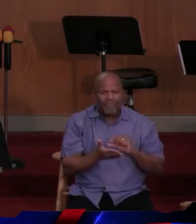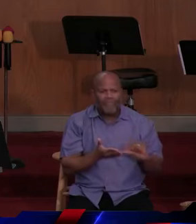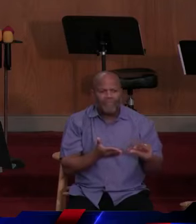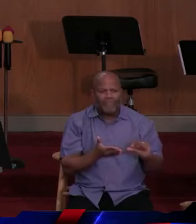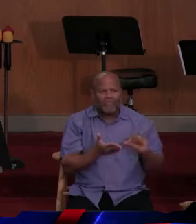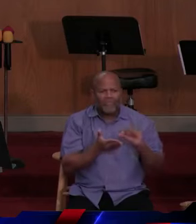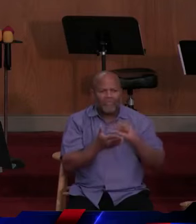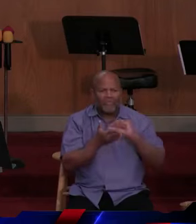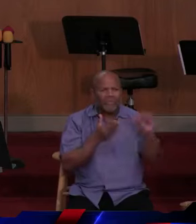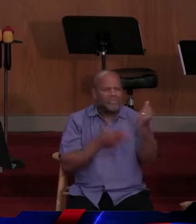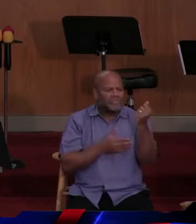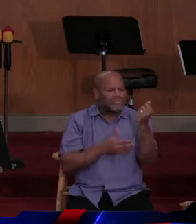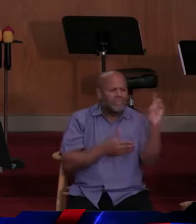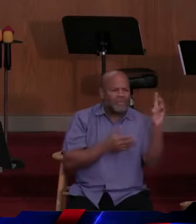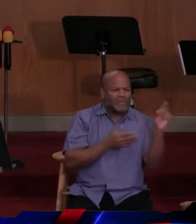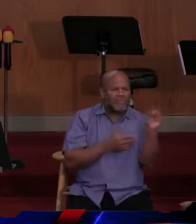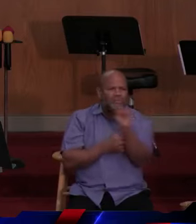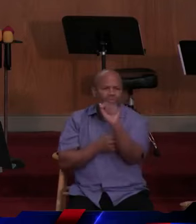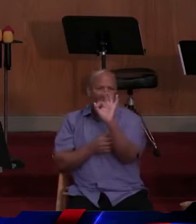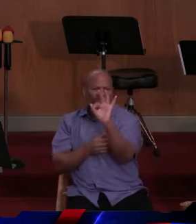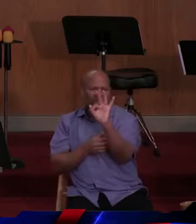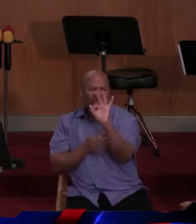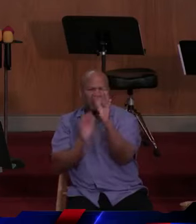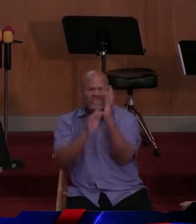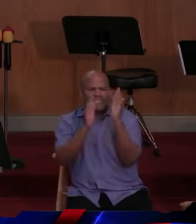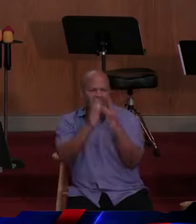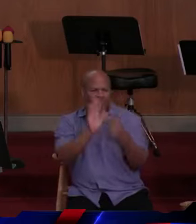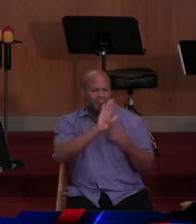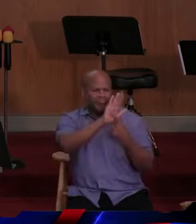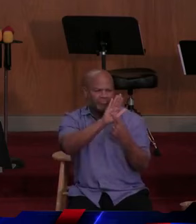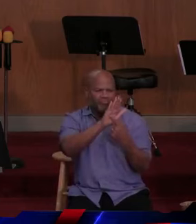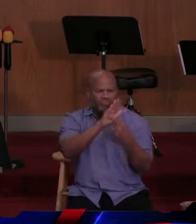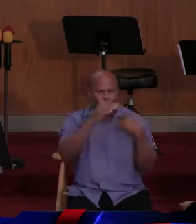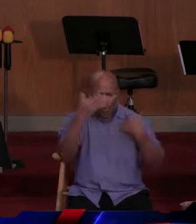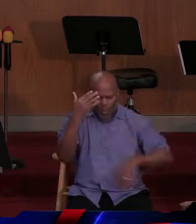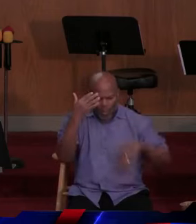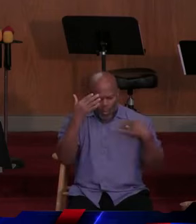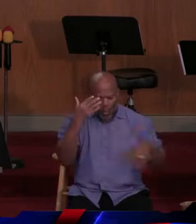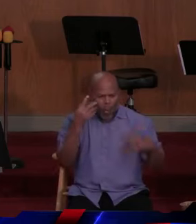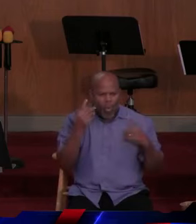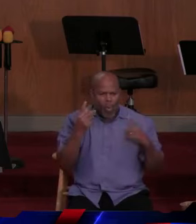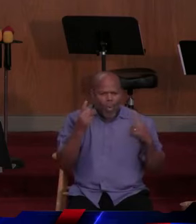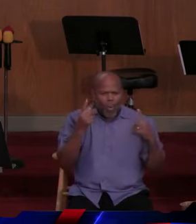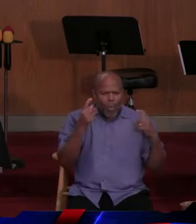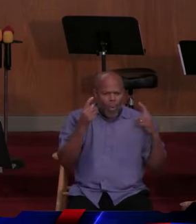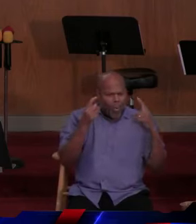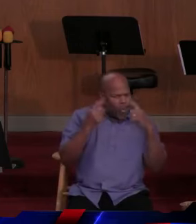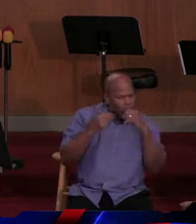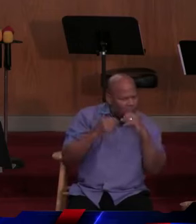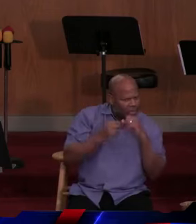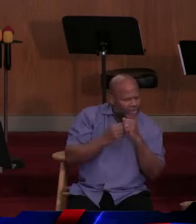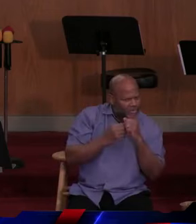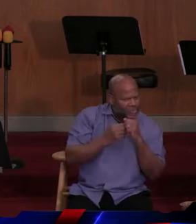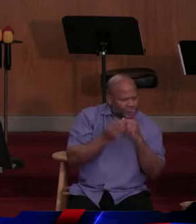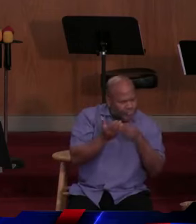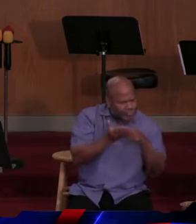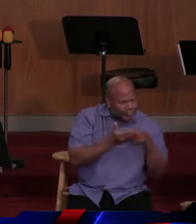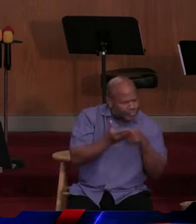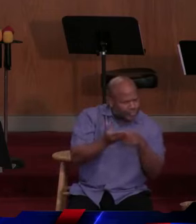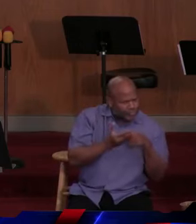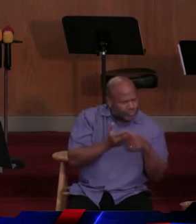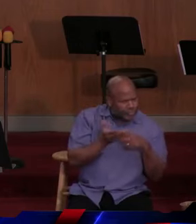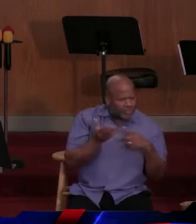Verse 17 through 19, Jesus provides a provocative line of inquiry. 17, he said, what